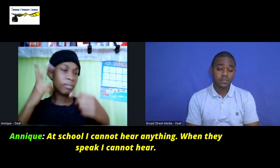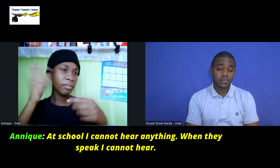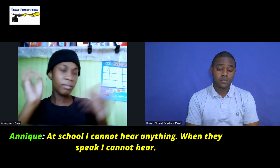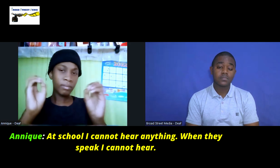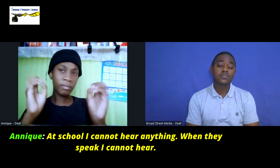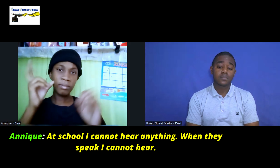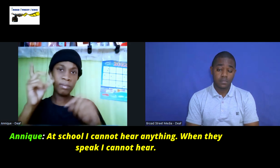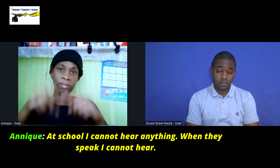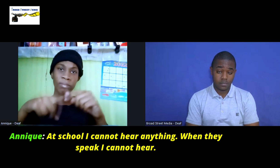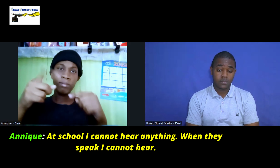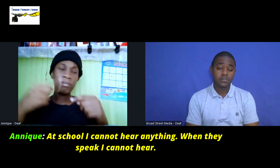speak, I cannot hear.